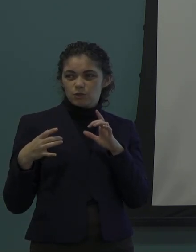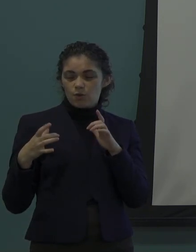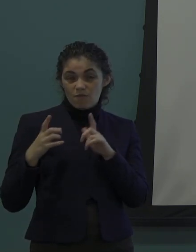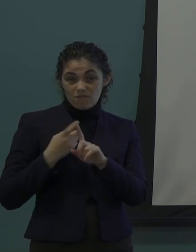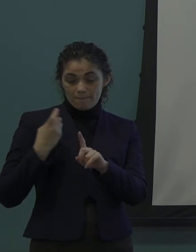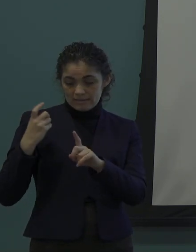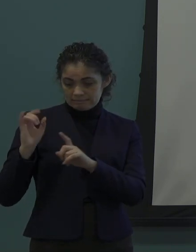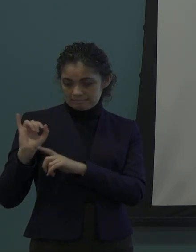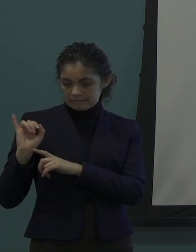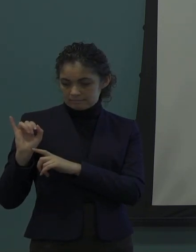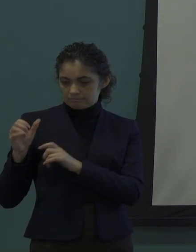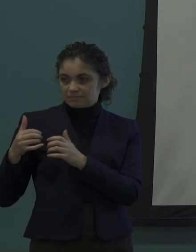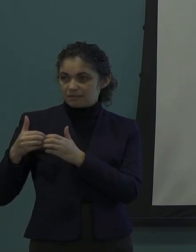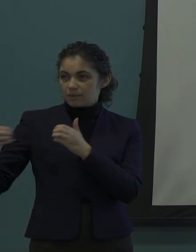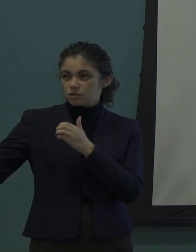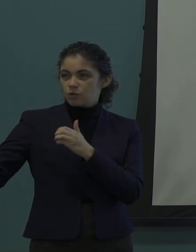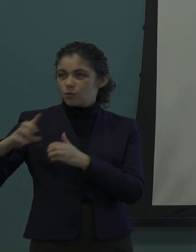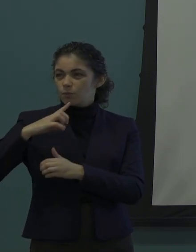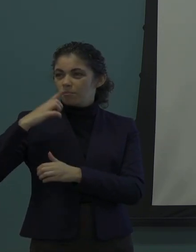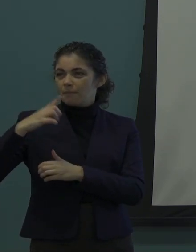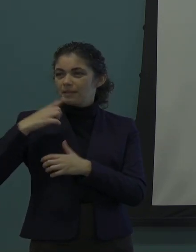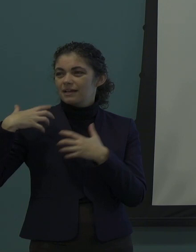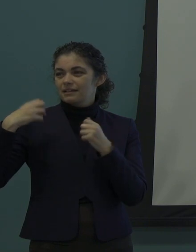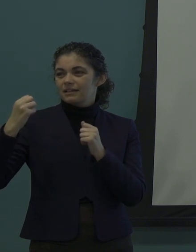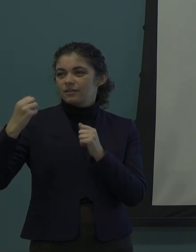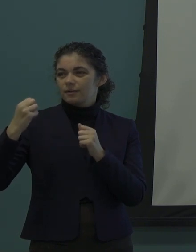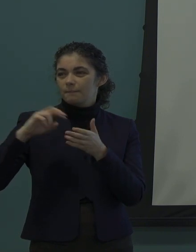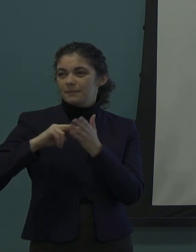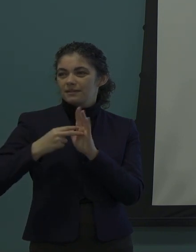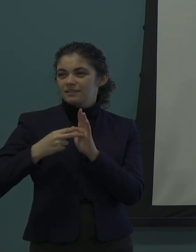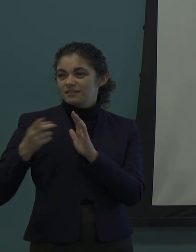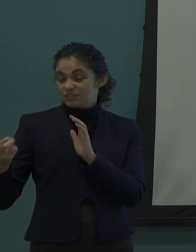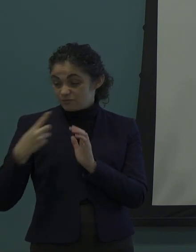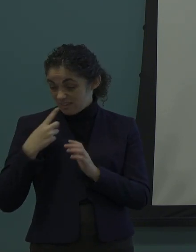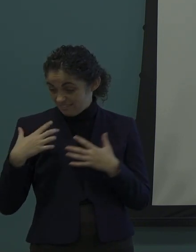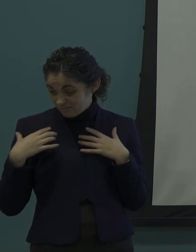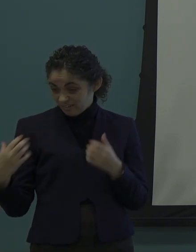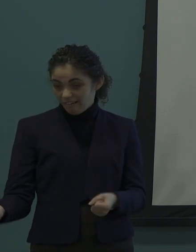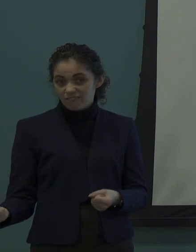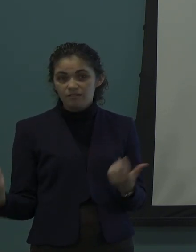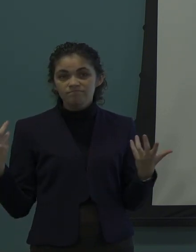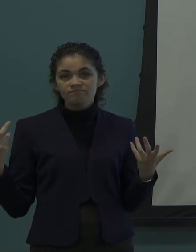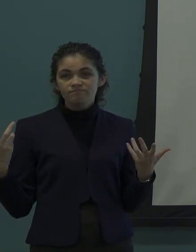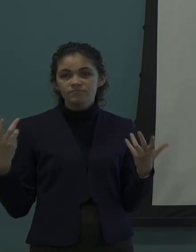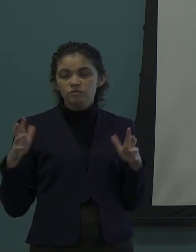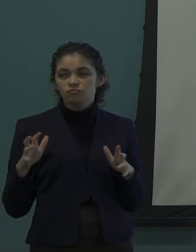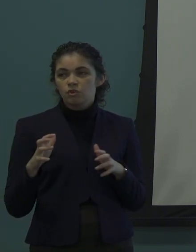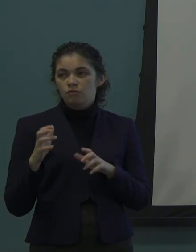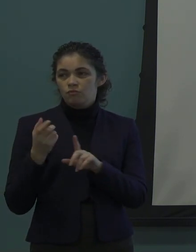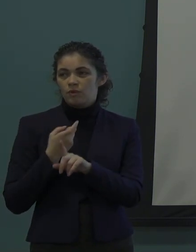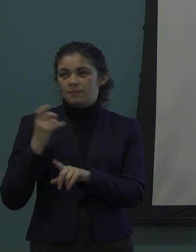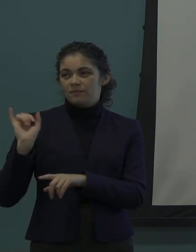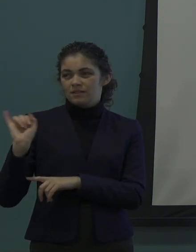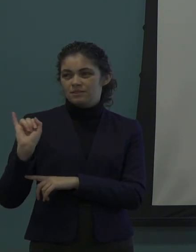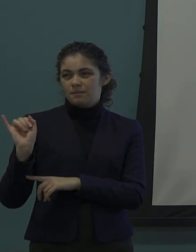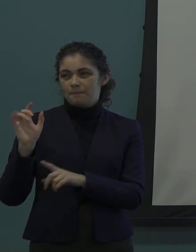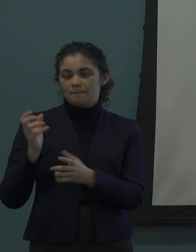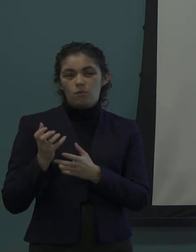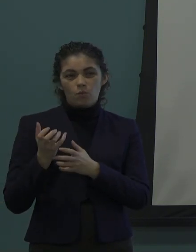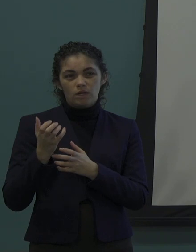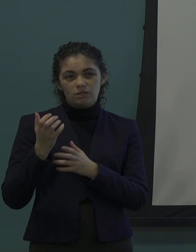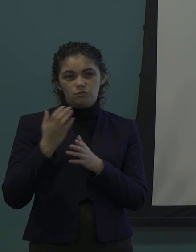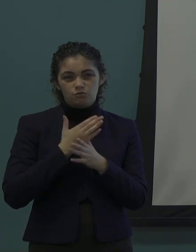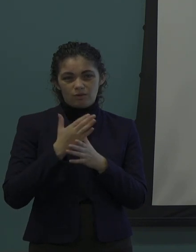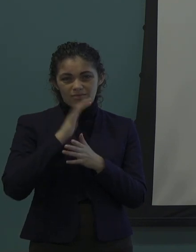isolation. It's really just a public health speak for we're telling you you're recovered from this infection, but we really wanted